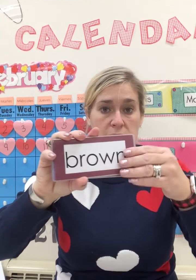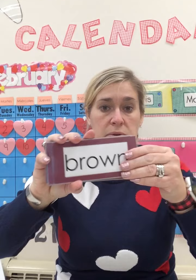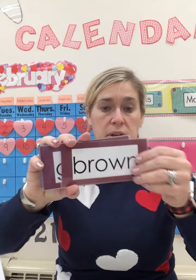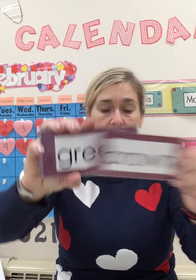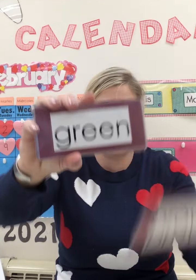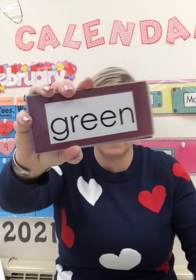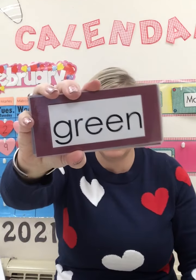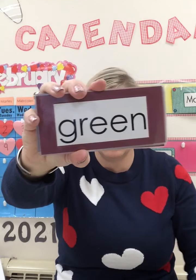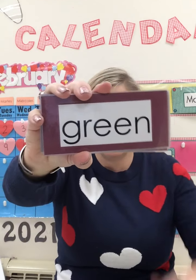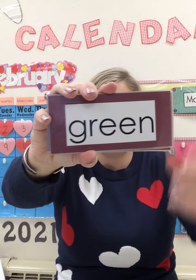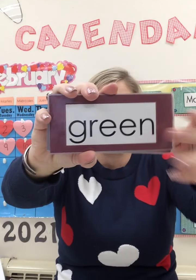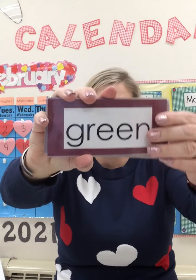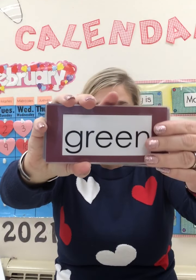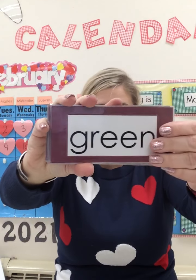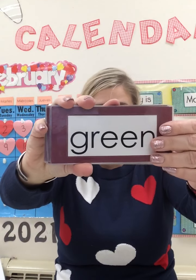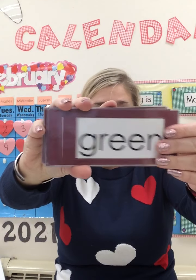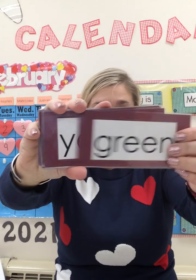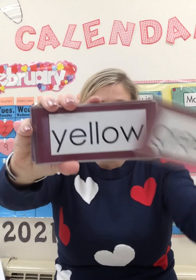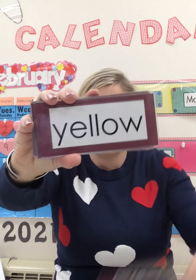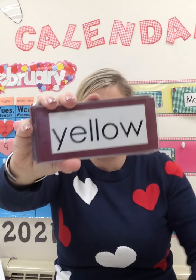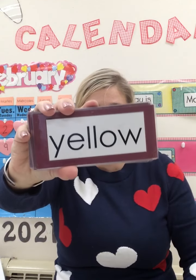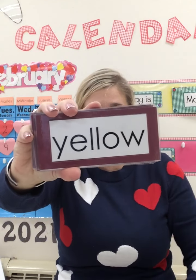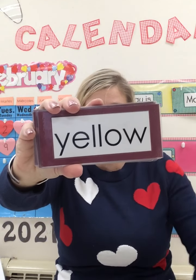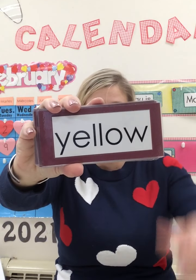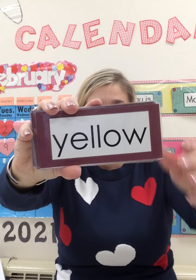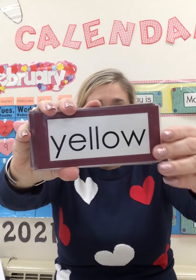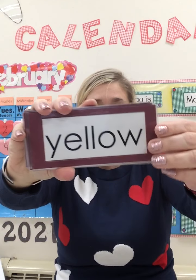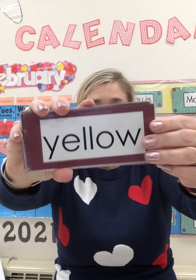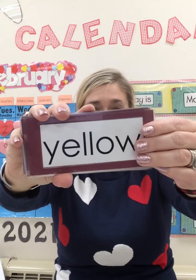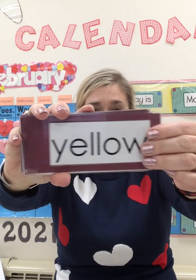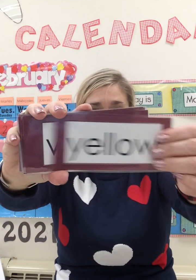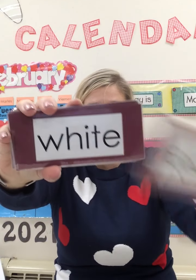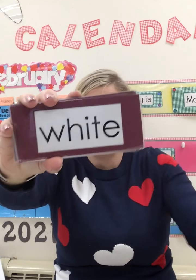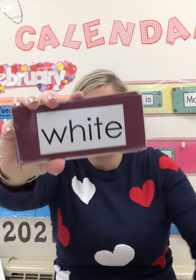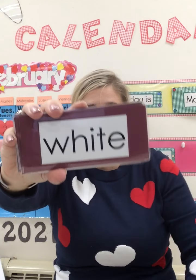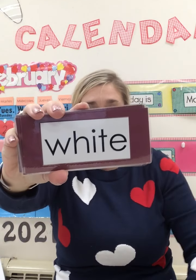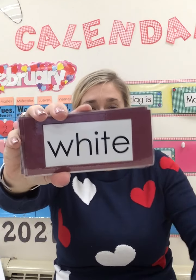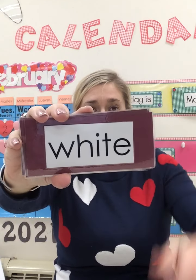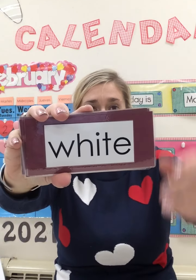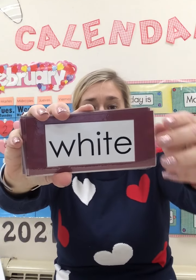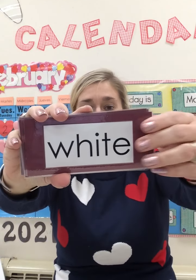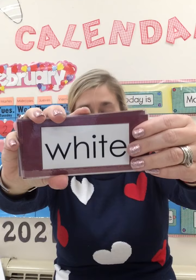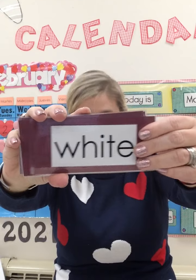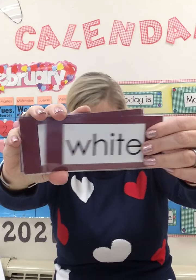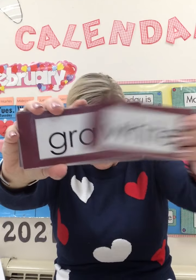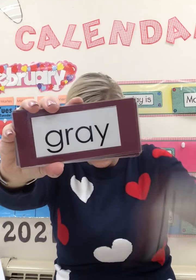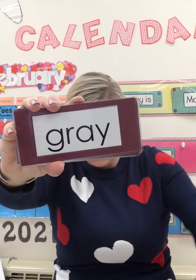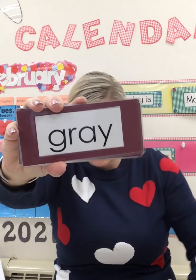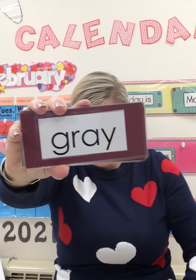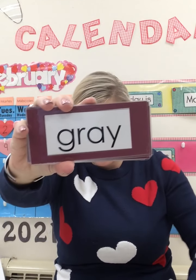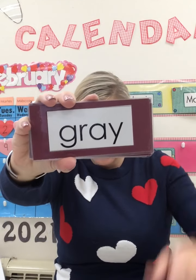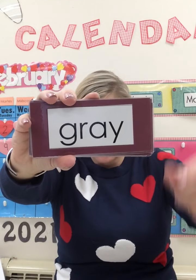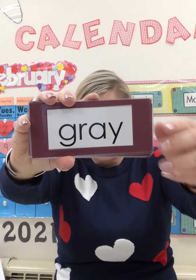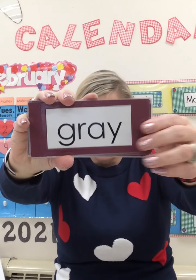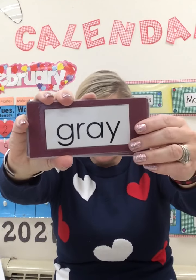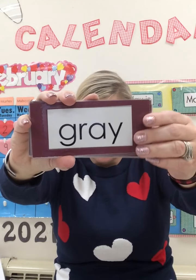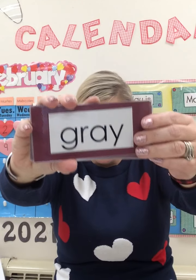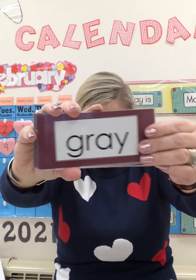Brown, green, yellow, white,